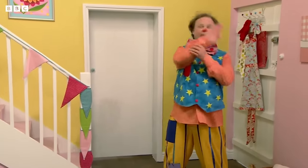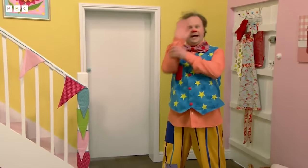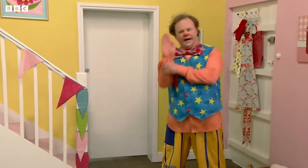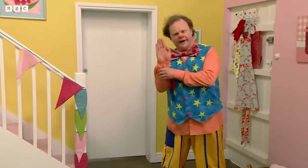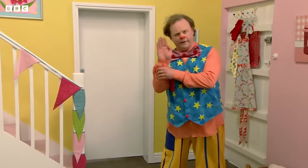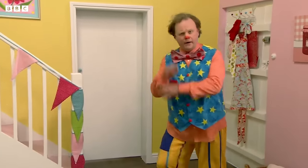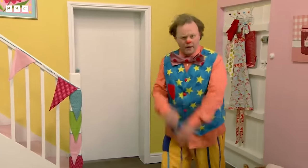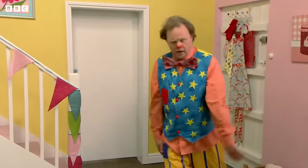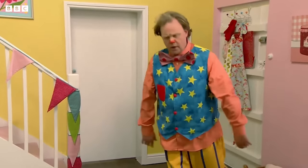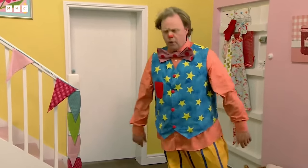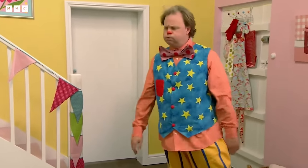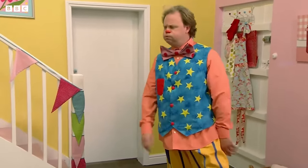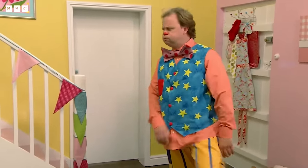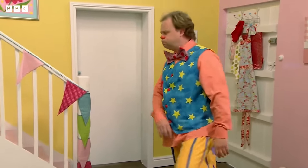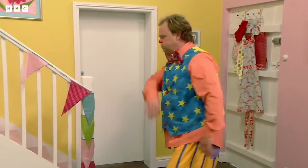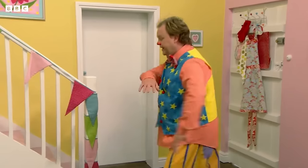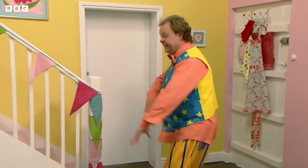Hello! Did you enjoy your run?